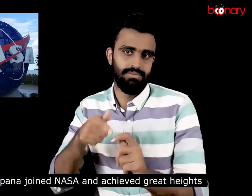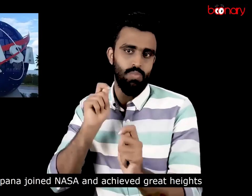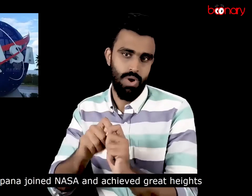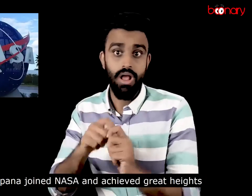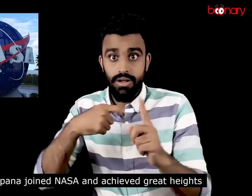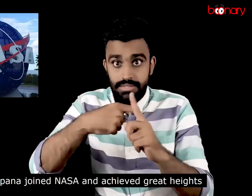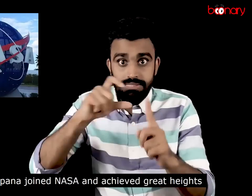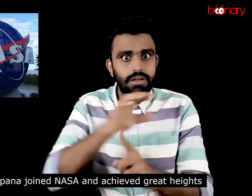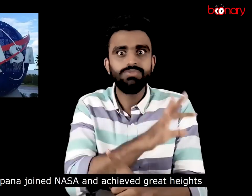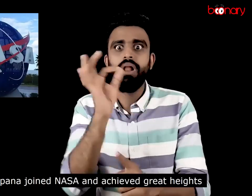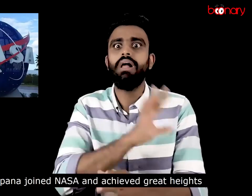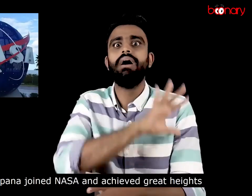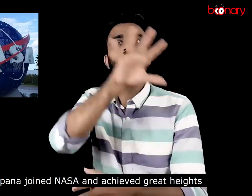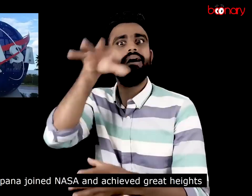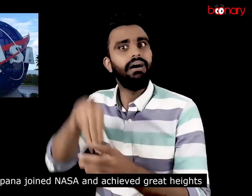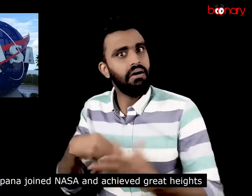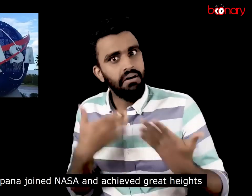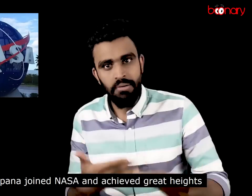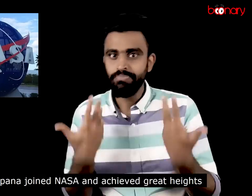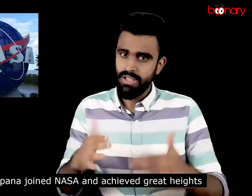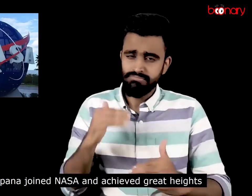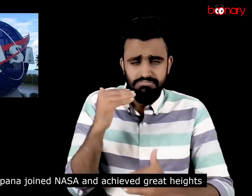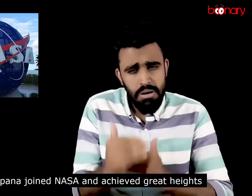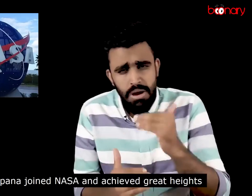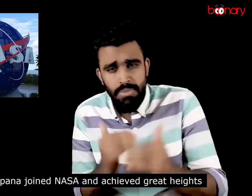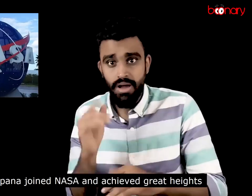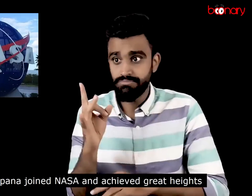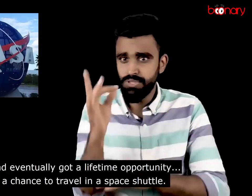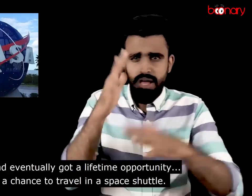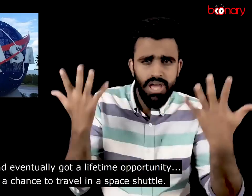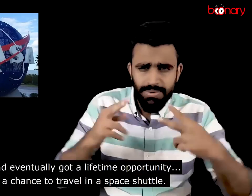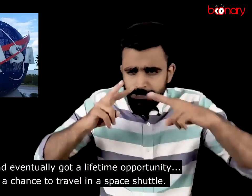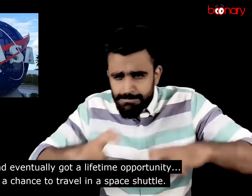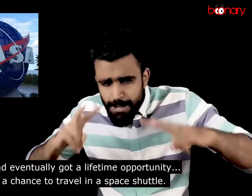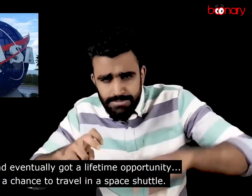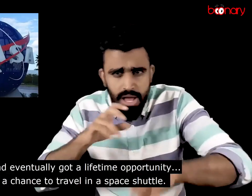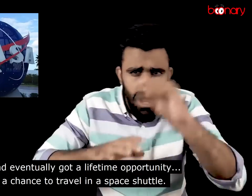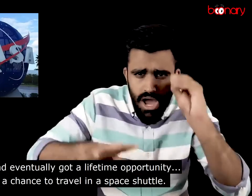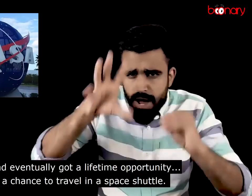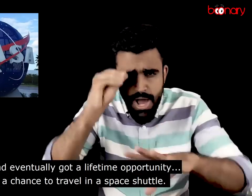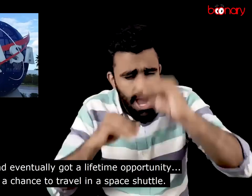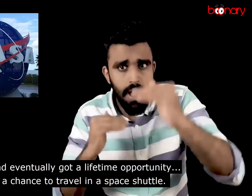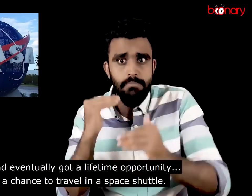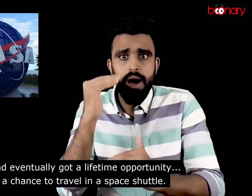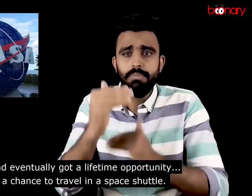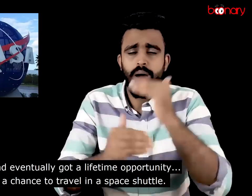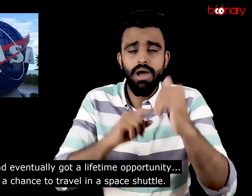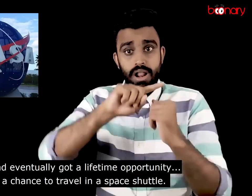So, Kalpana joined NASA and achieved great heights and eventually got a lifetime